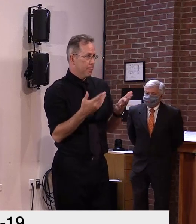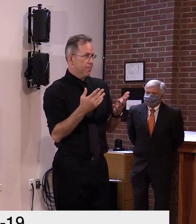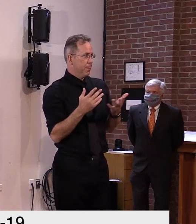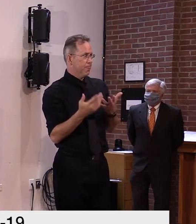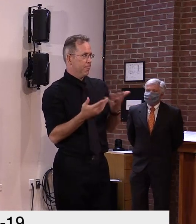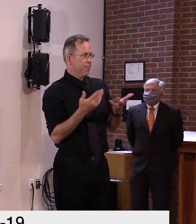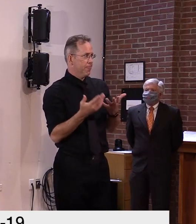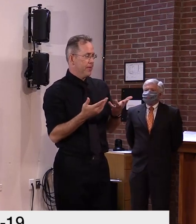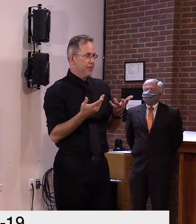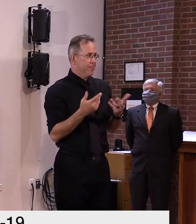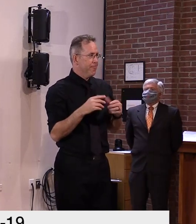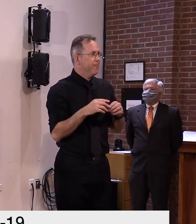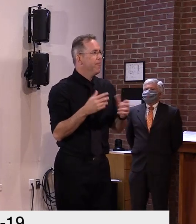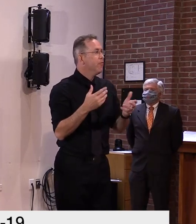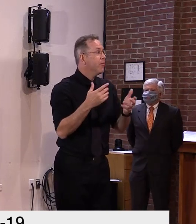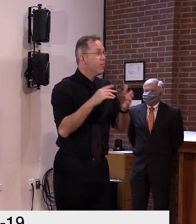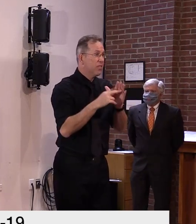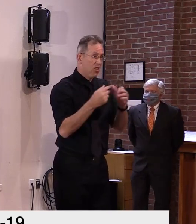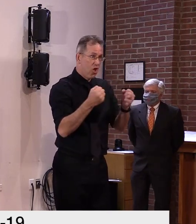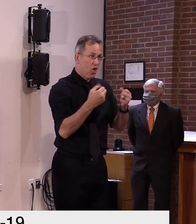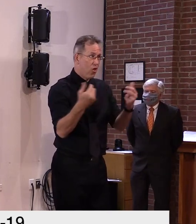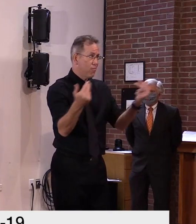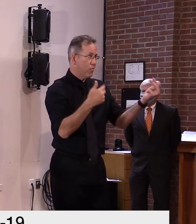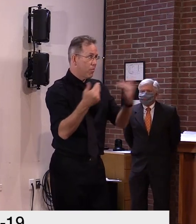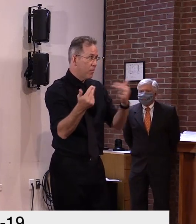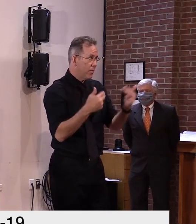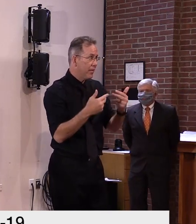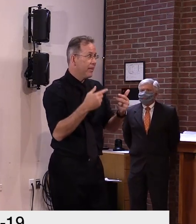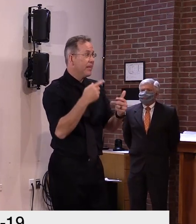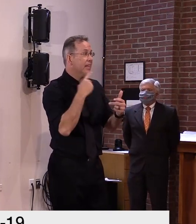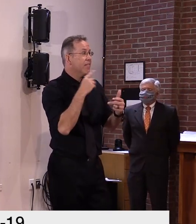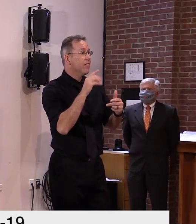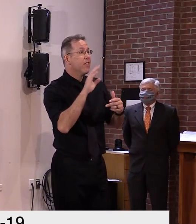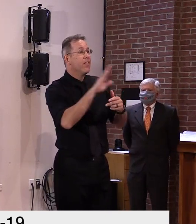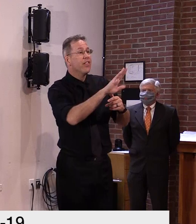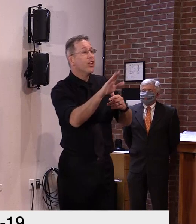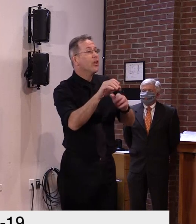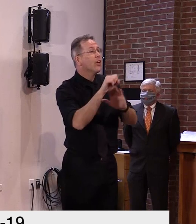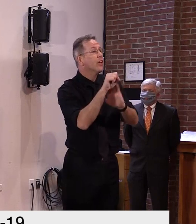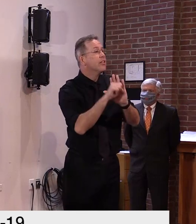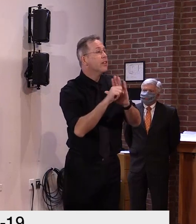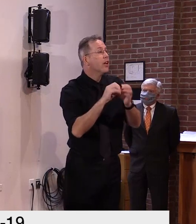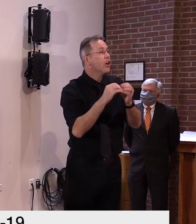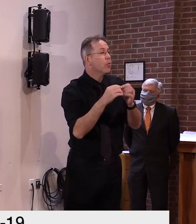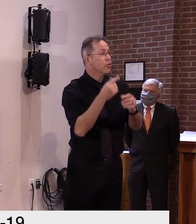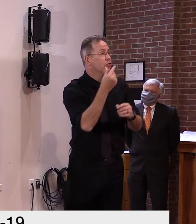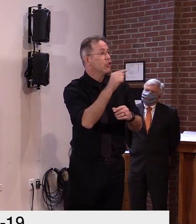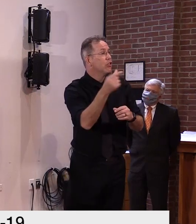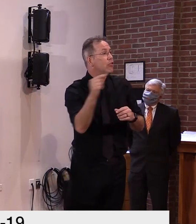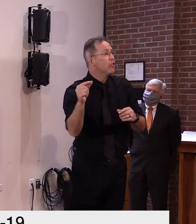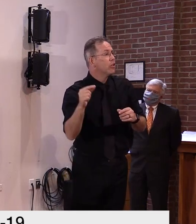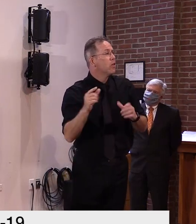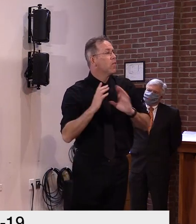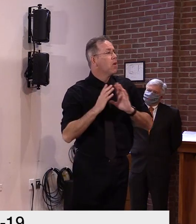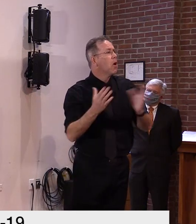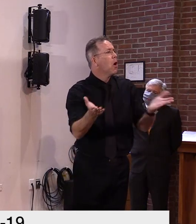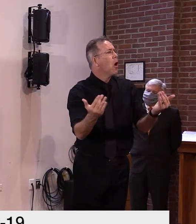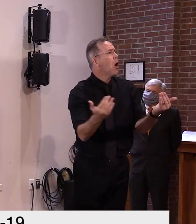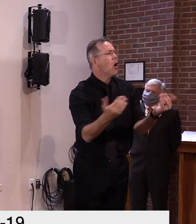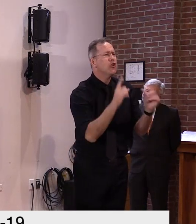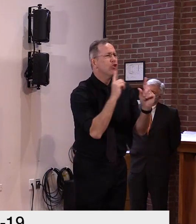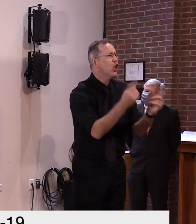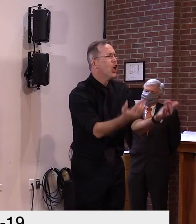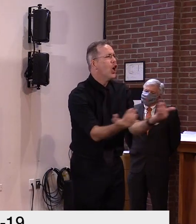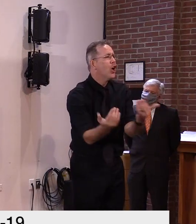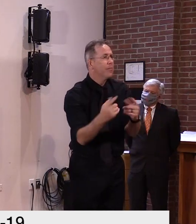back to green and they can travel into the state. Again, I think we'll be better protected, obviously, because the virus